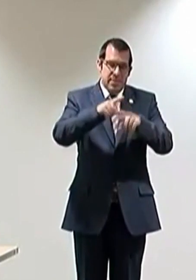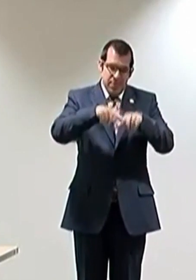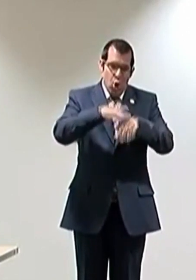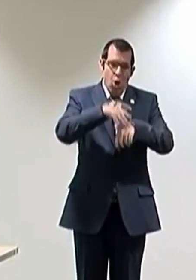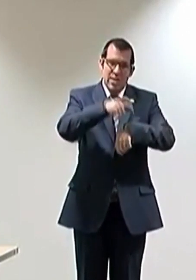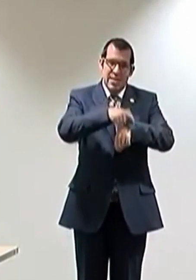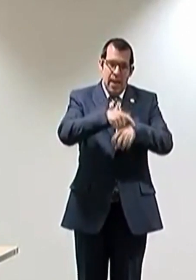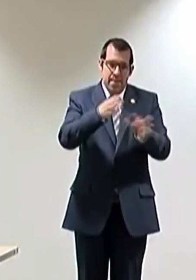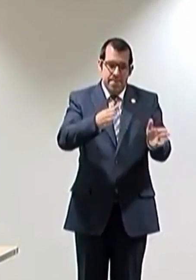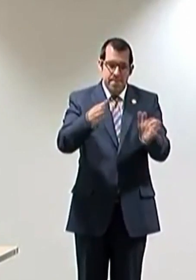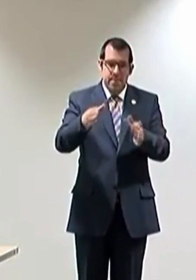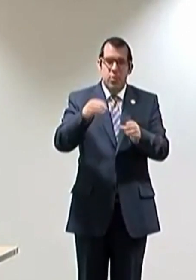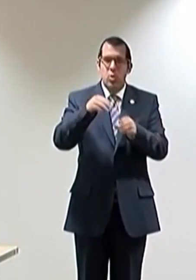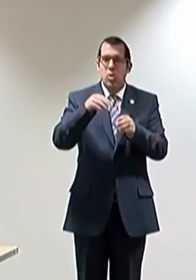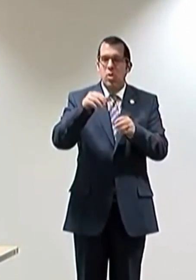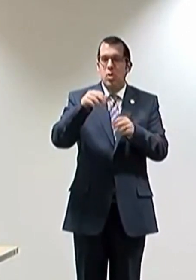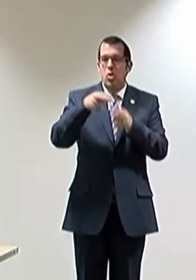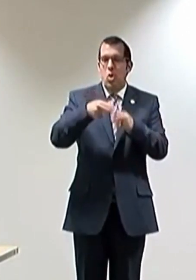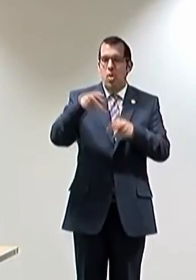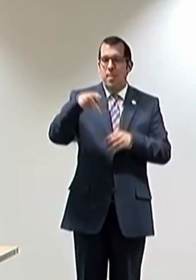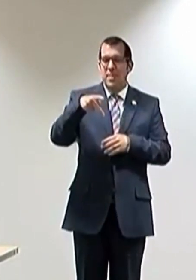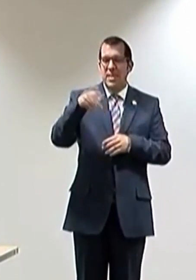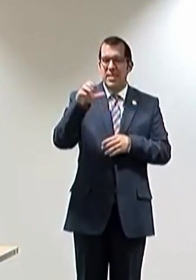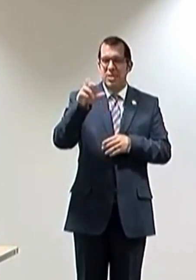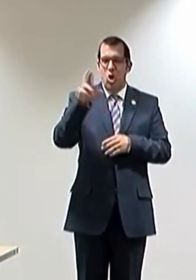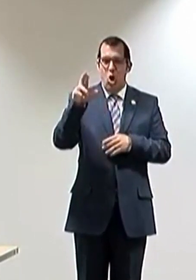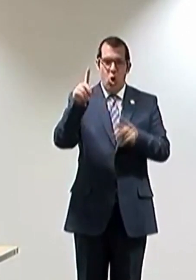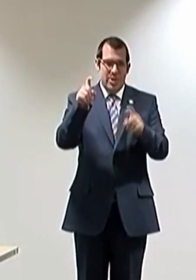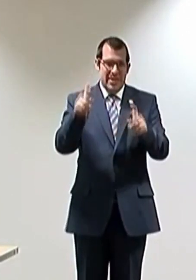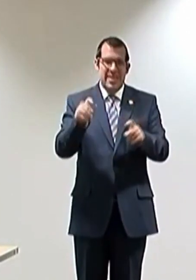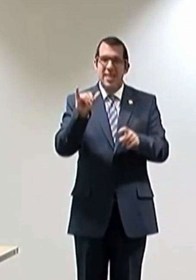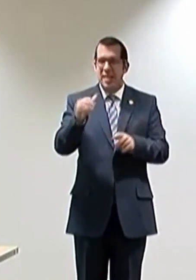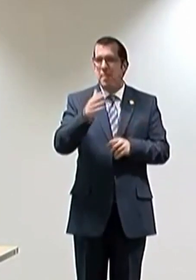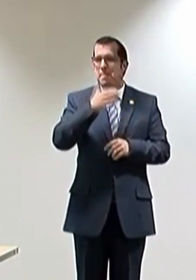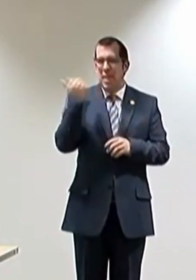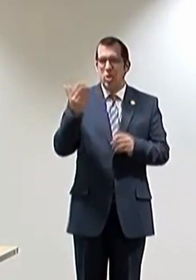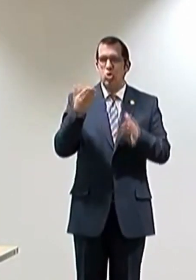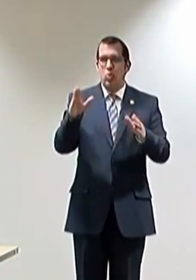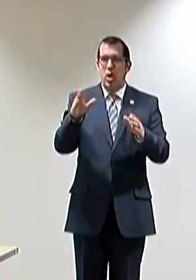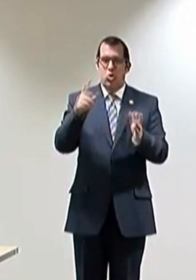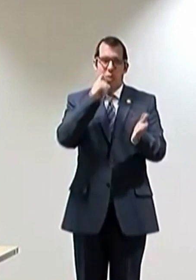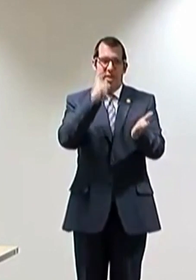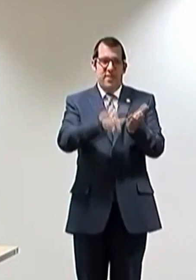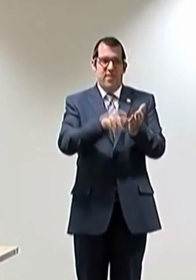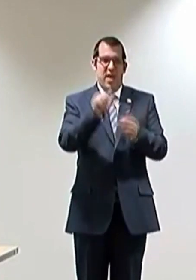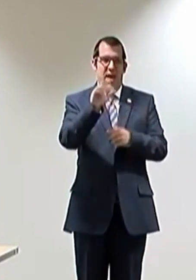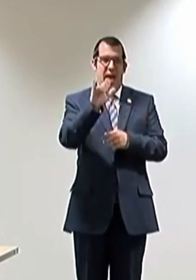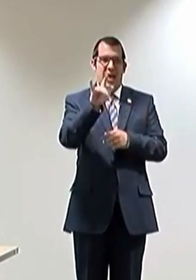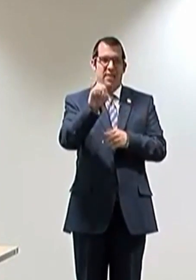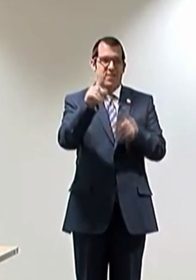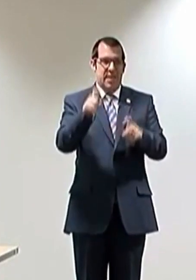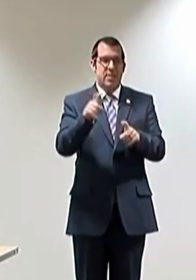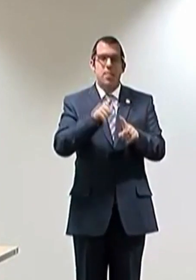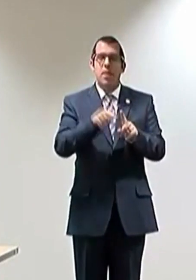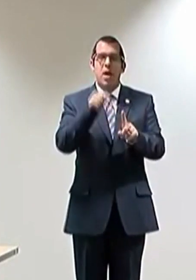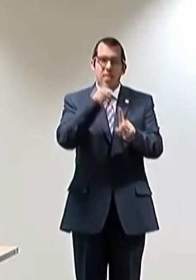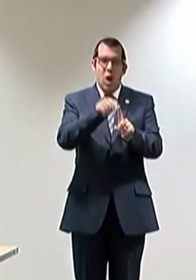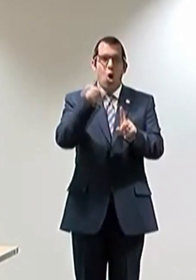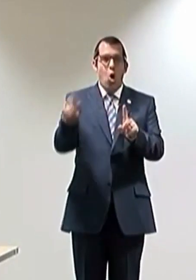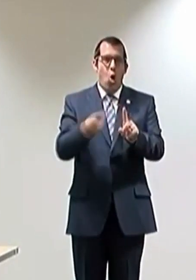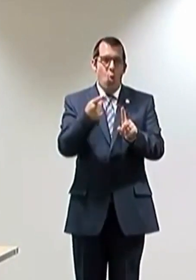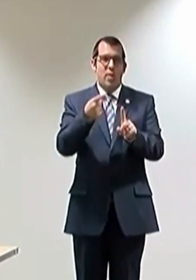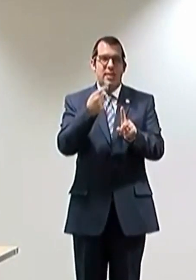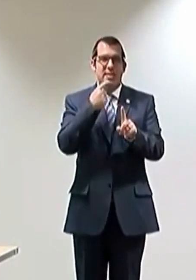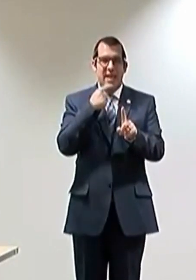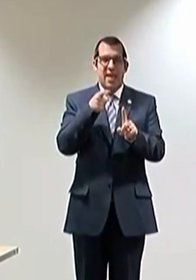our PCR testing, that's the best way to identify active cases, but it only tells you whether someone is